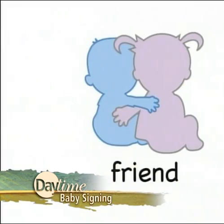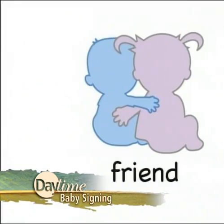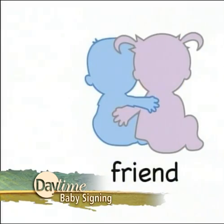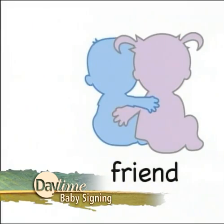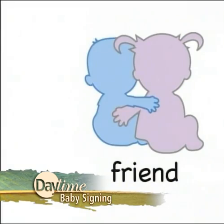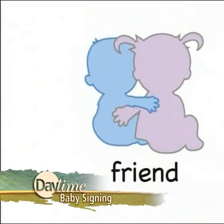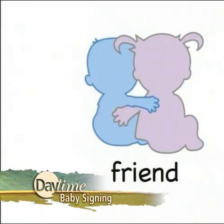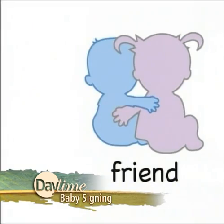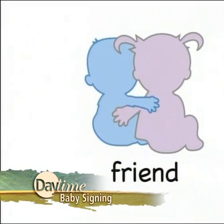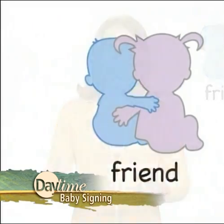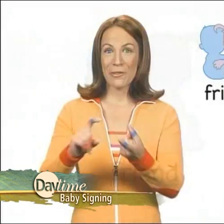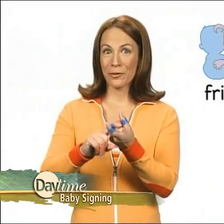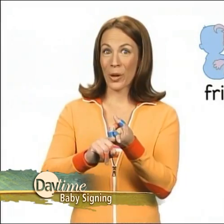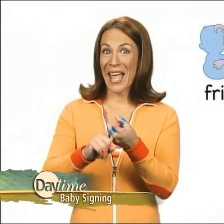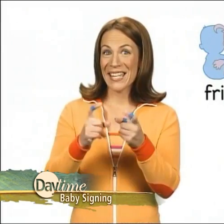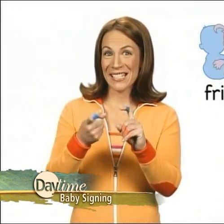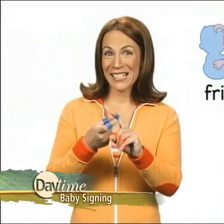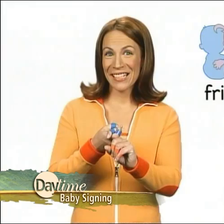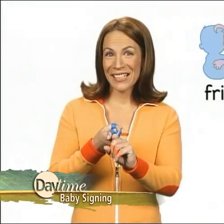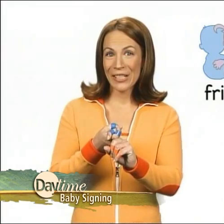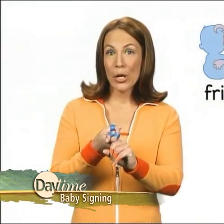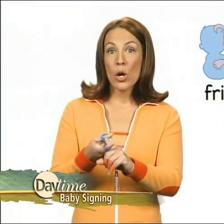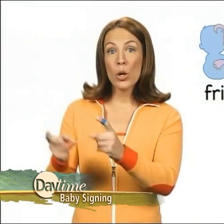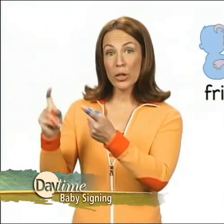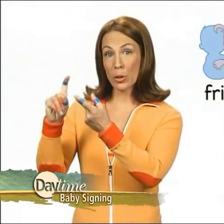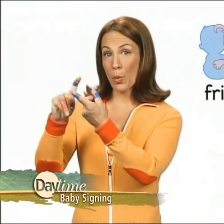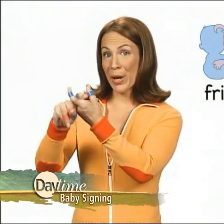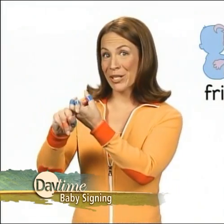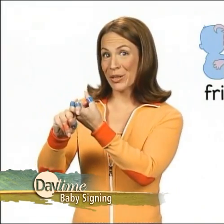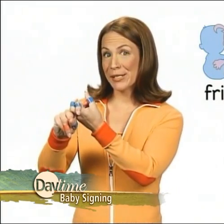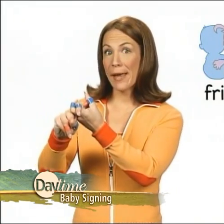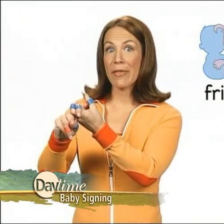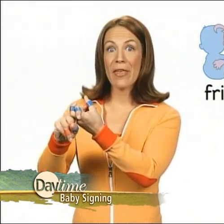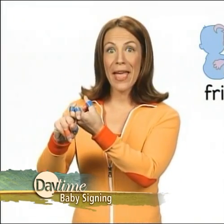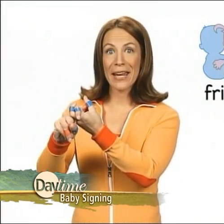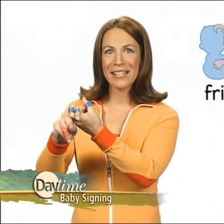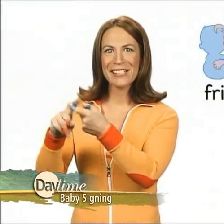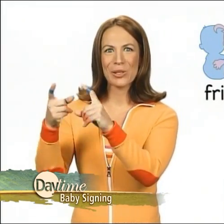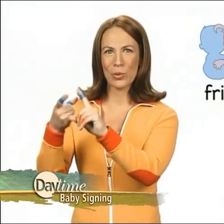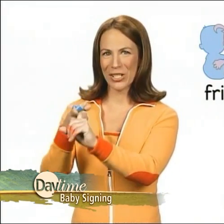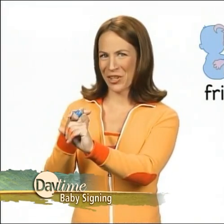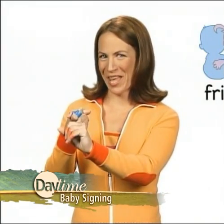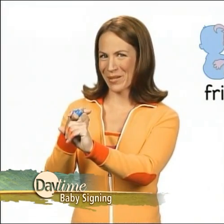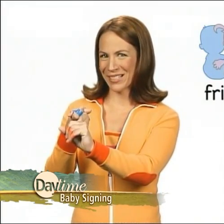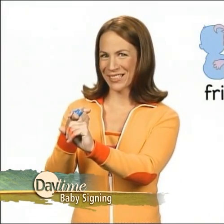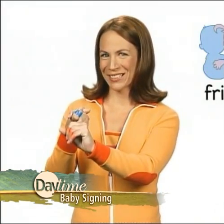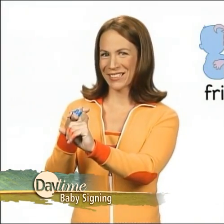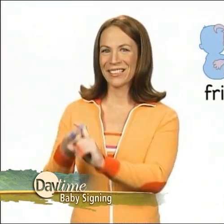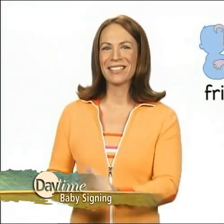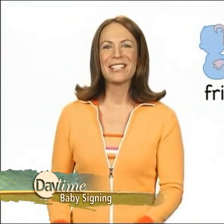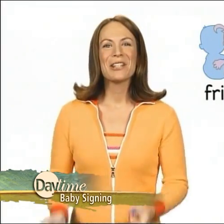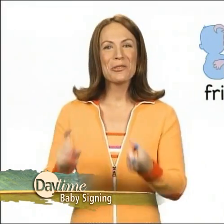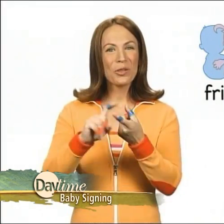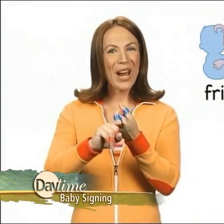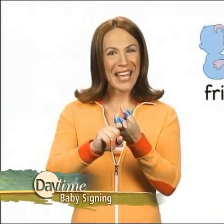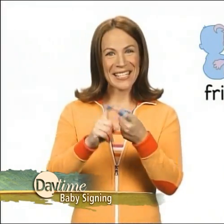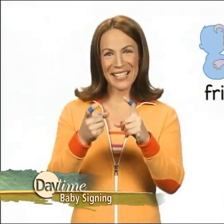Friend. Friend. Hook your pointers and then switch them. Friend.